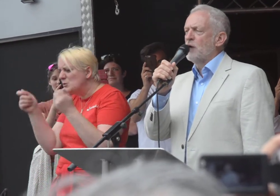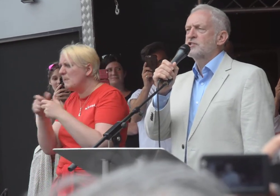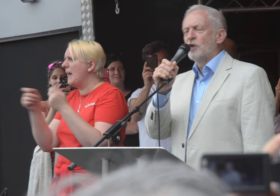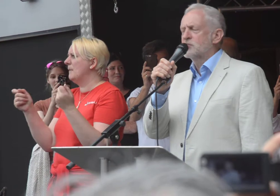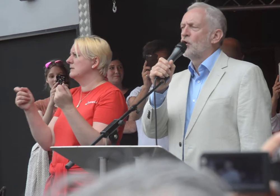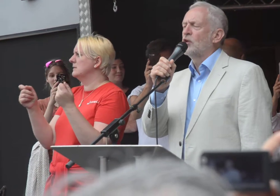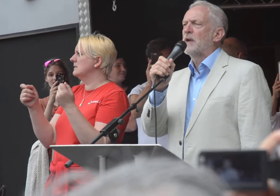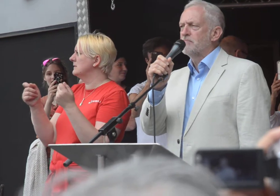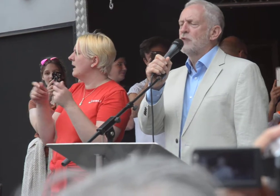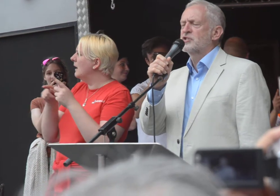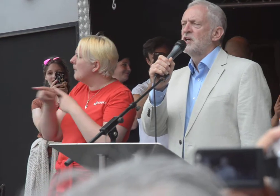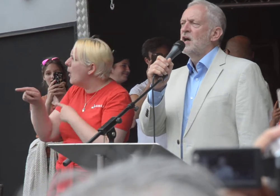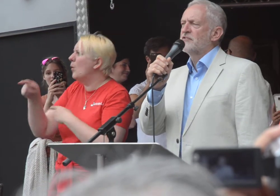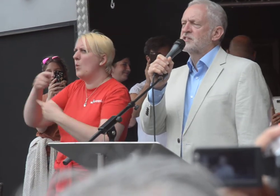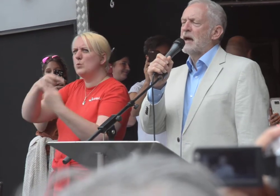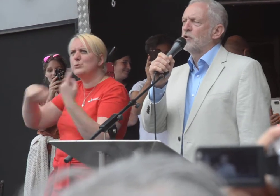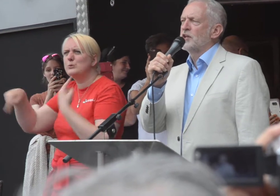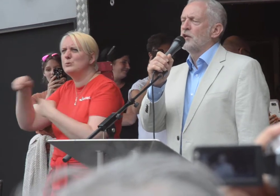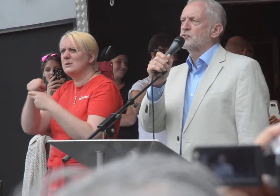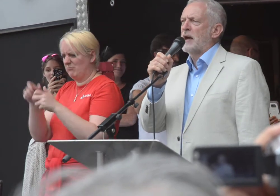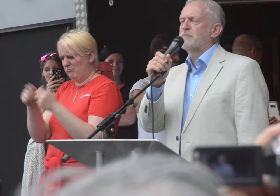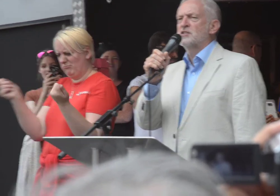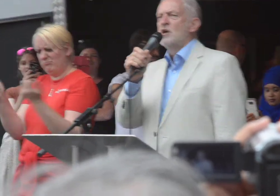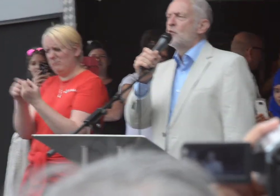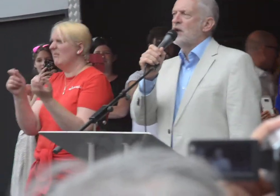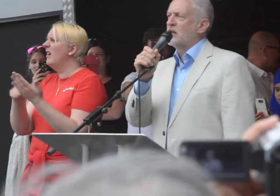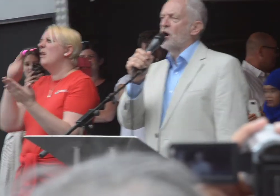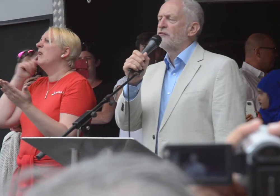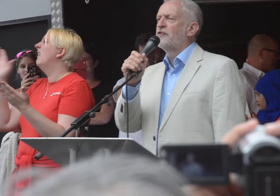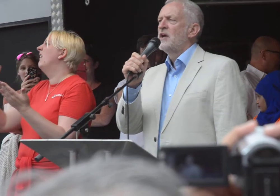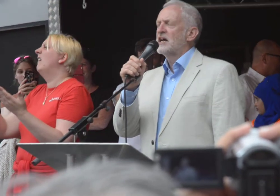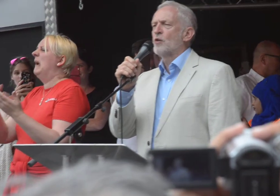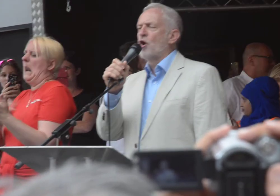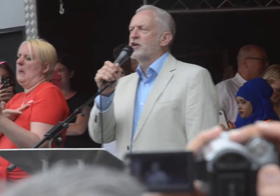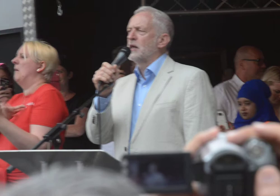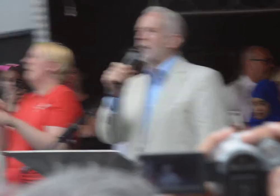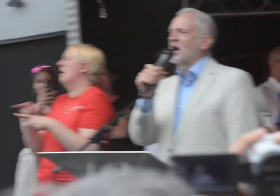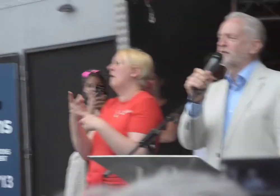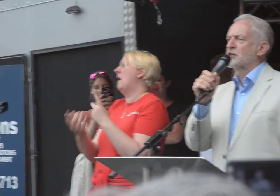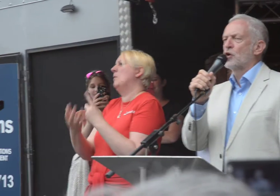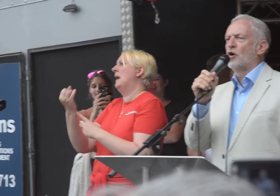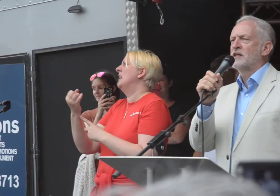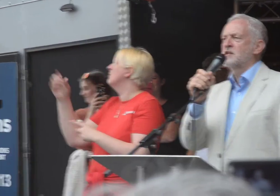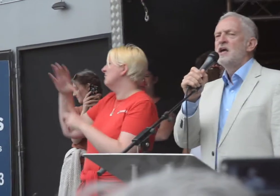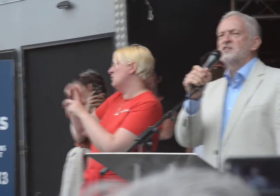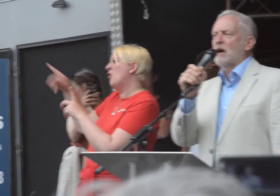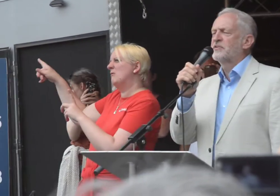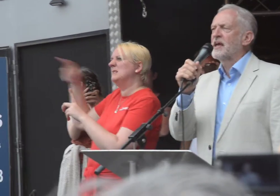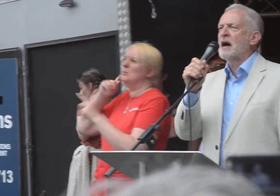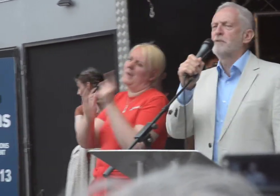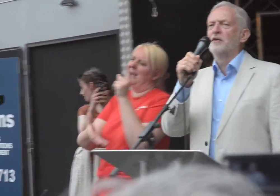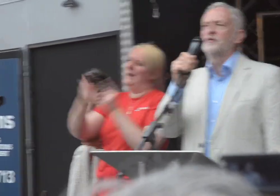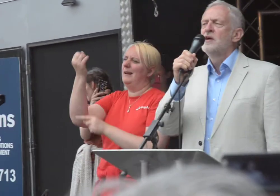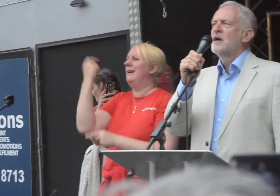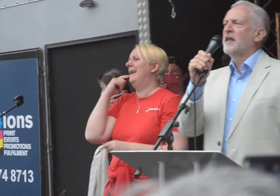by most, not all, but most of the tabloid newspapers, written off as a walk in the park for the Tories,